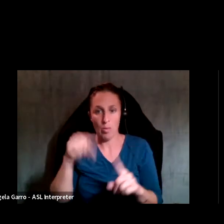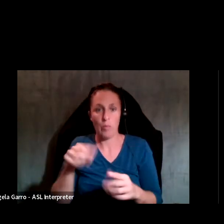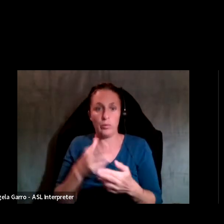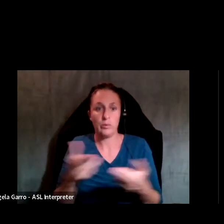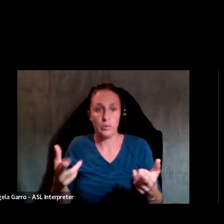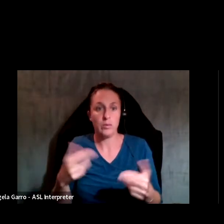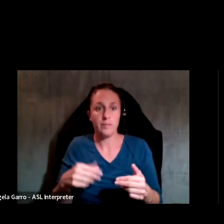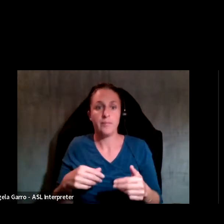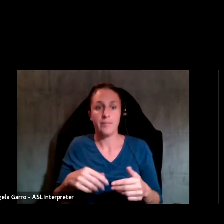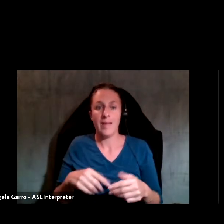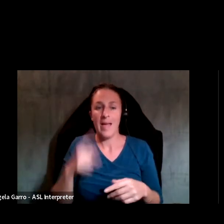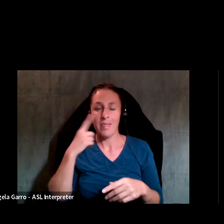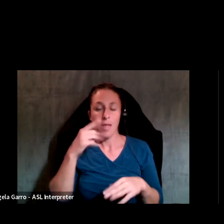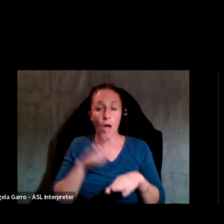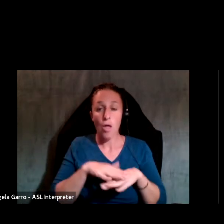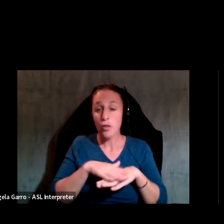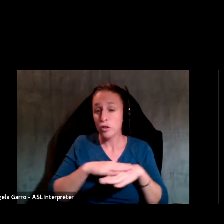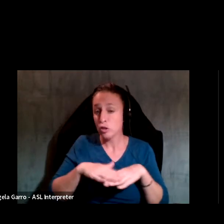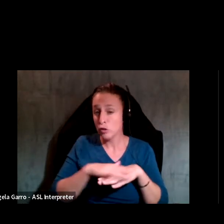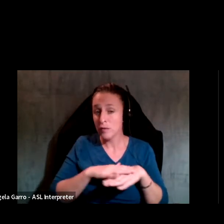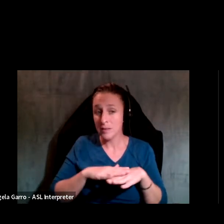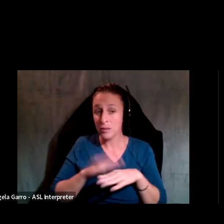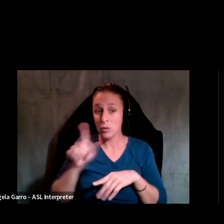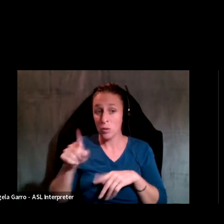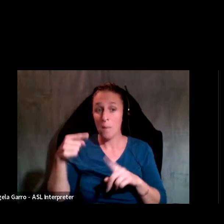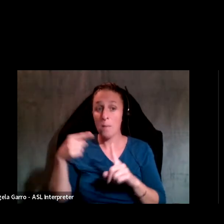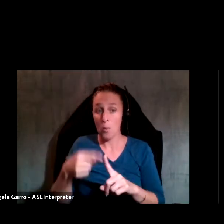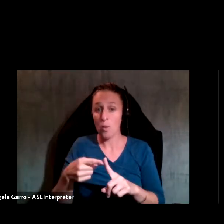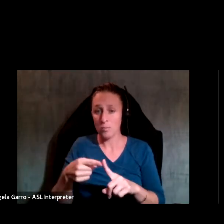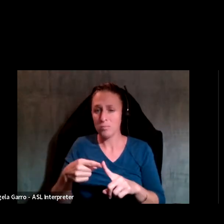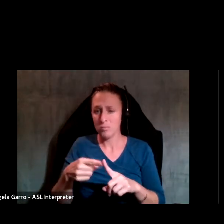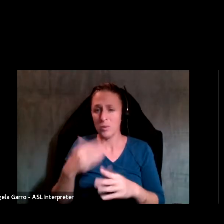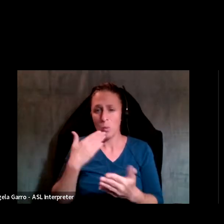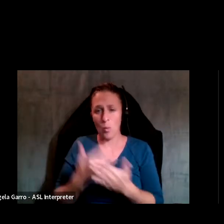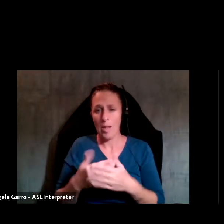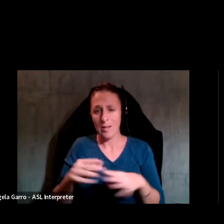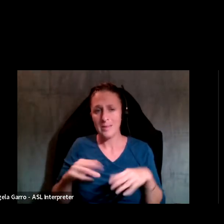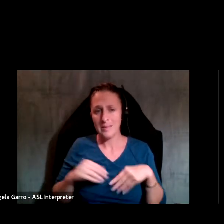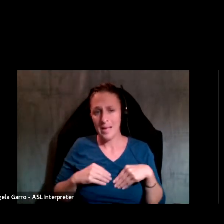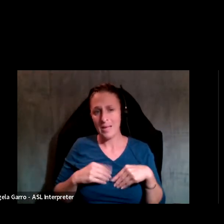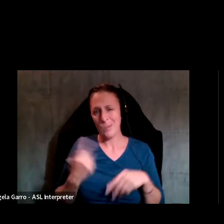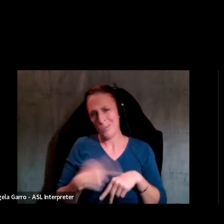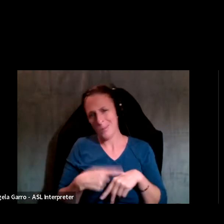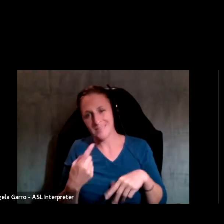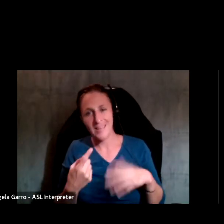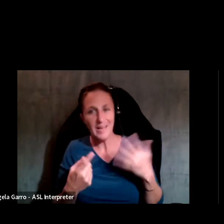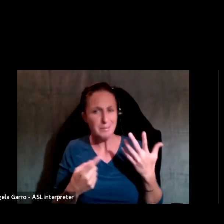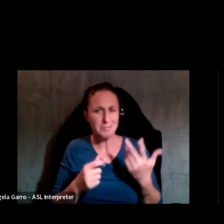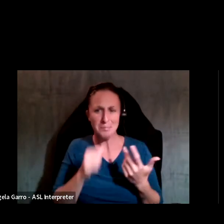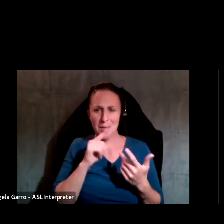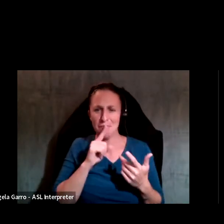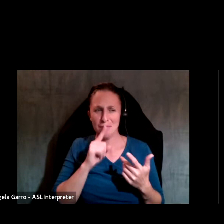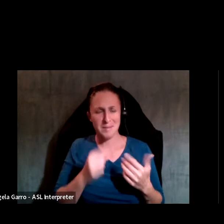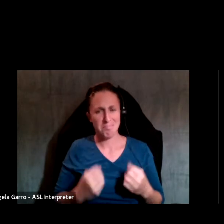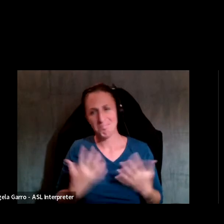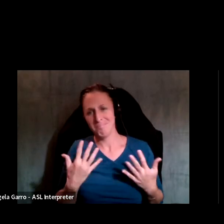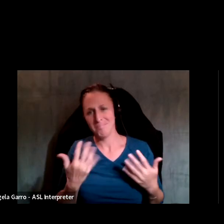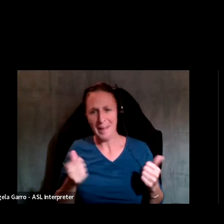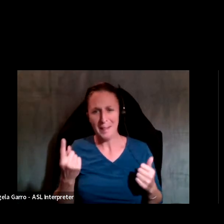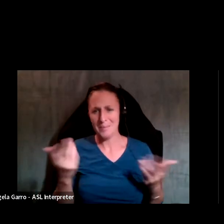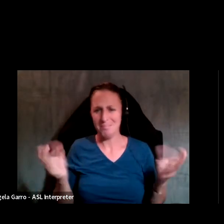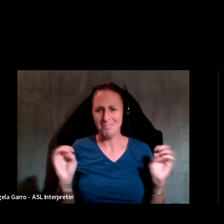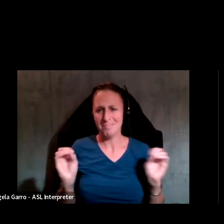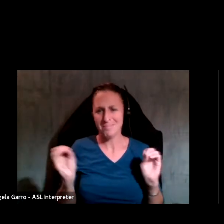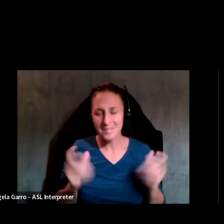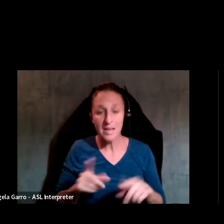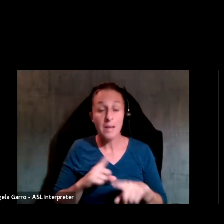I think on the surface, your point is well taken. One time doesn't really excite anyone.